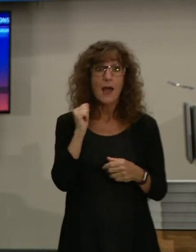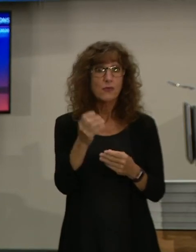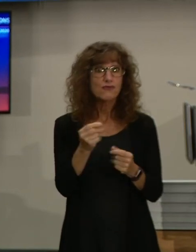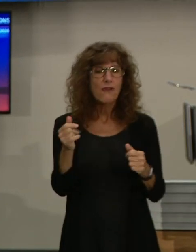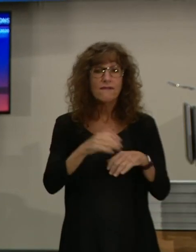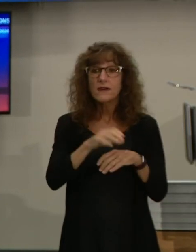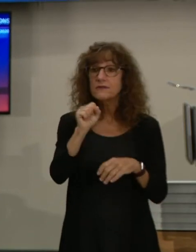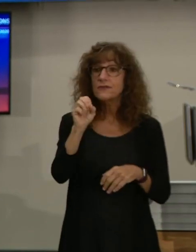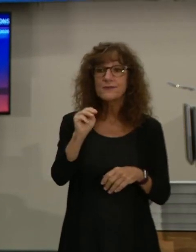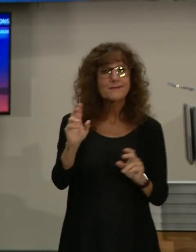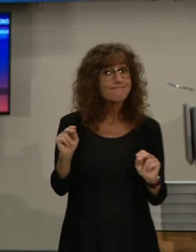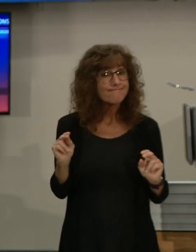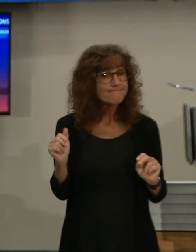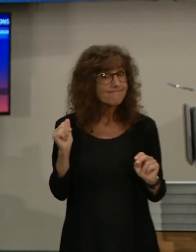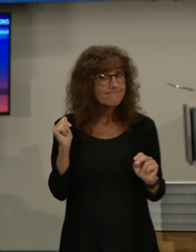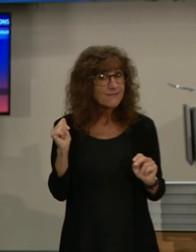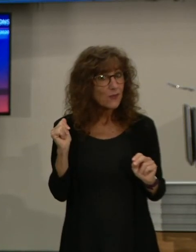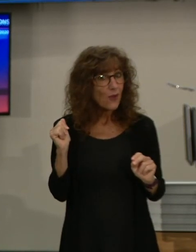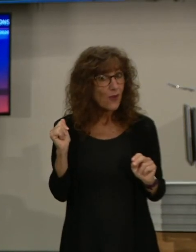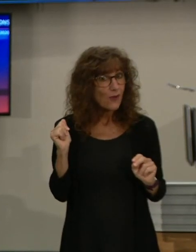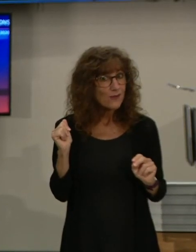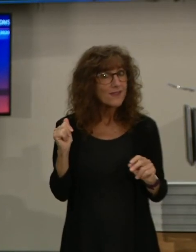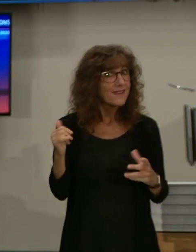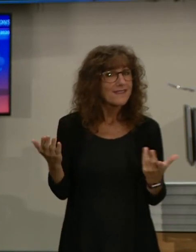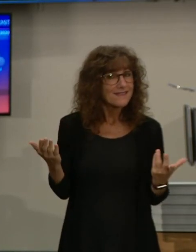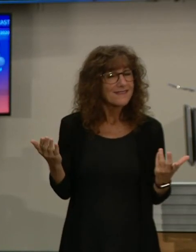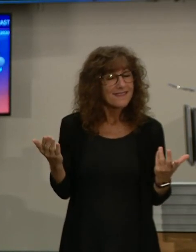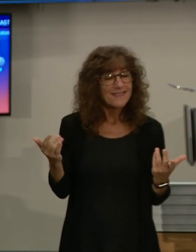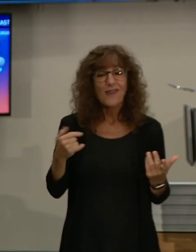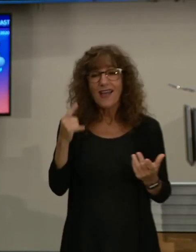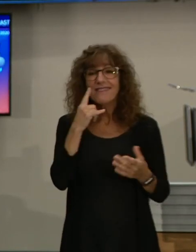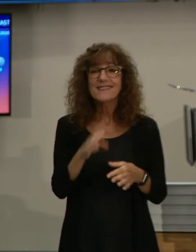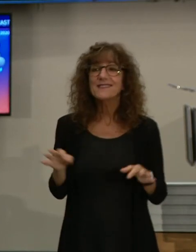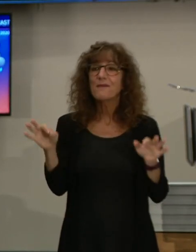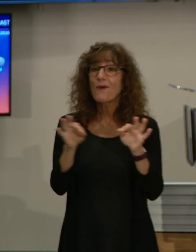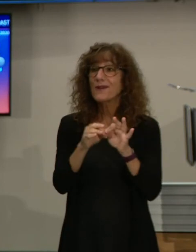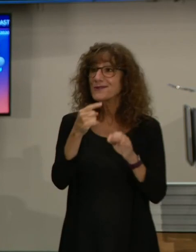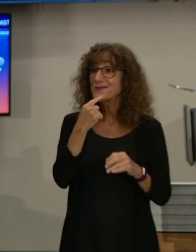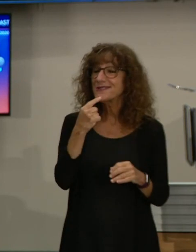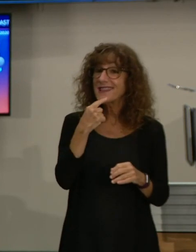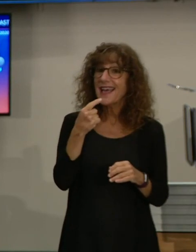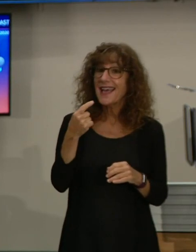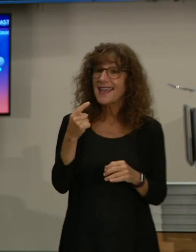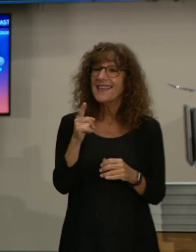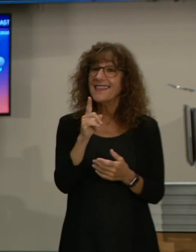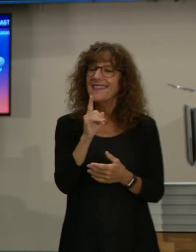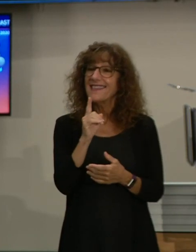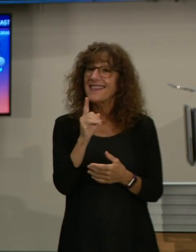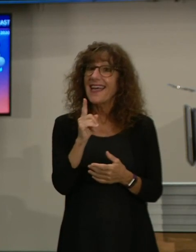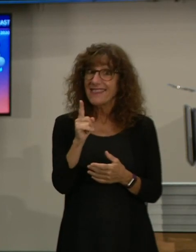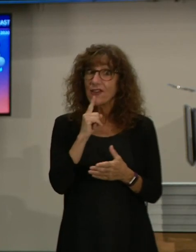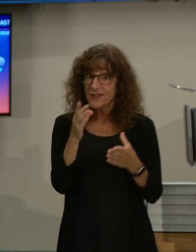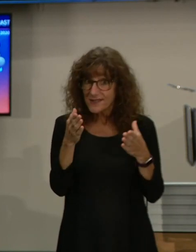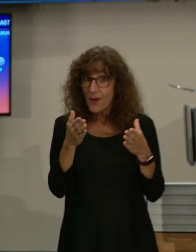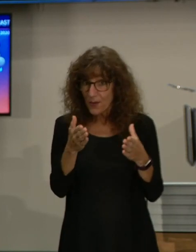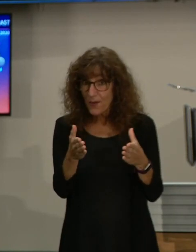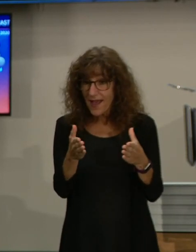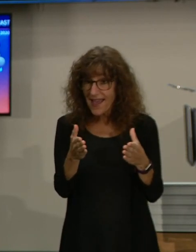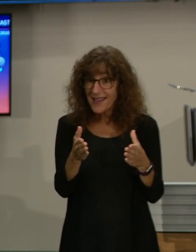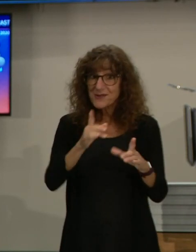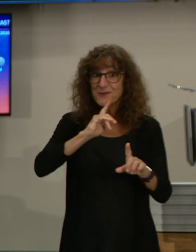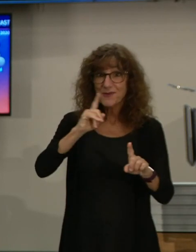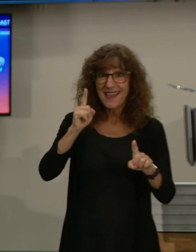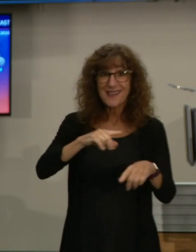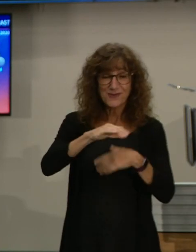on social media. I'm not going to. So this is just, I think it's important to say that there is a way to